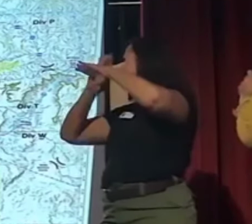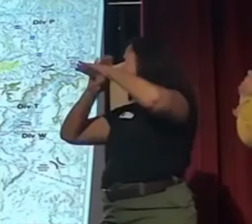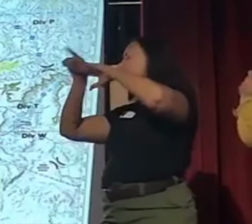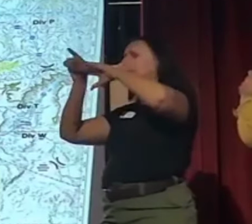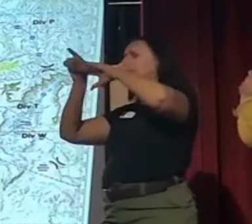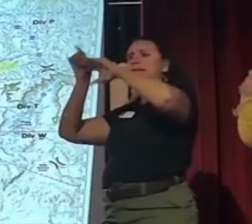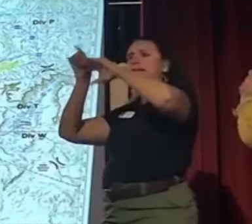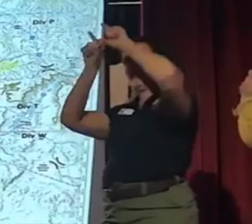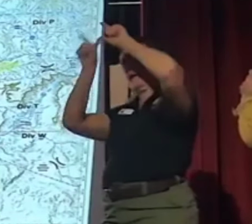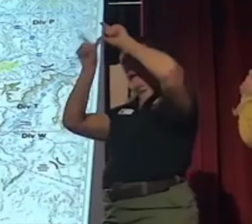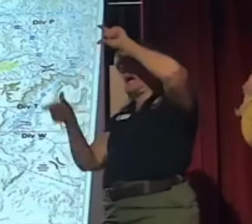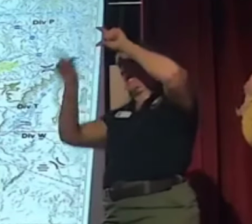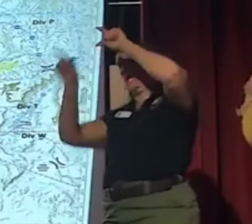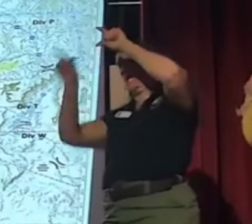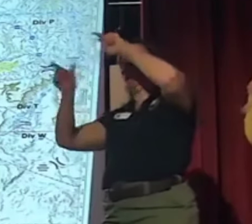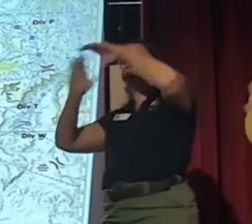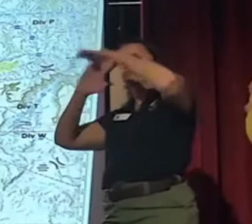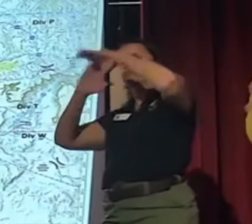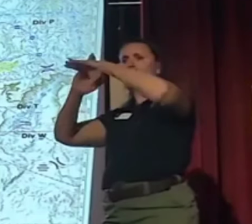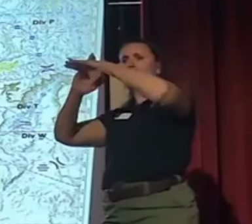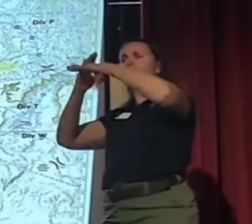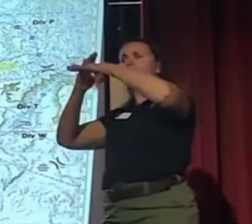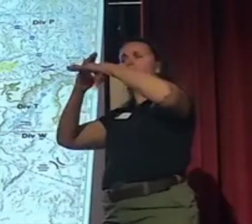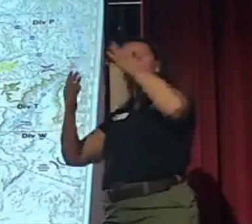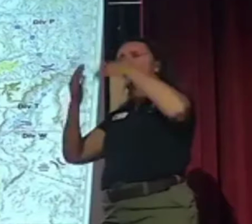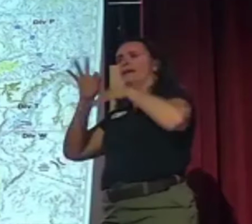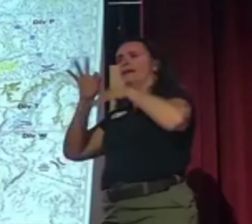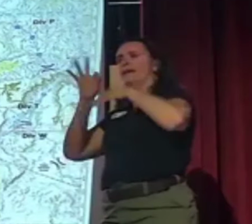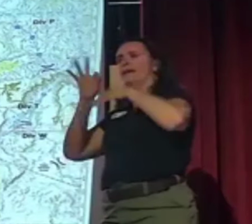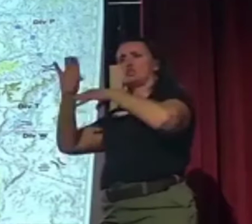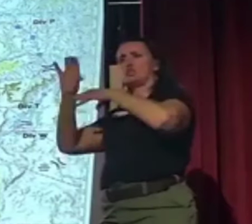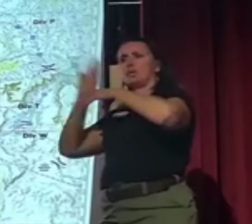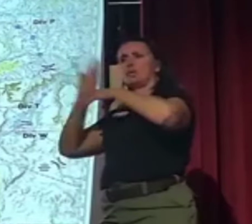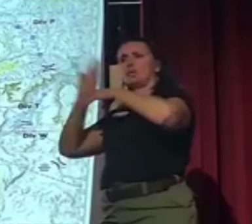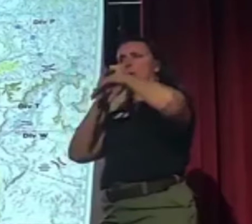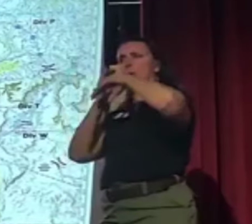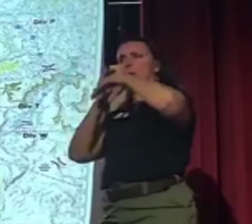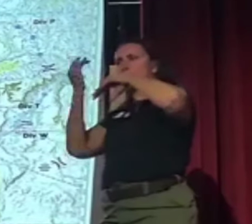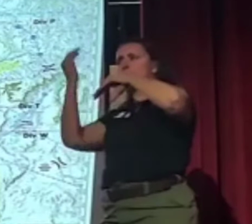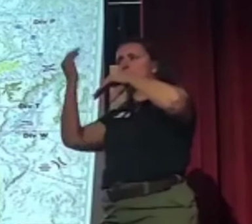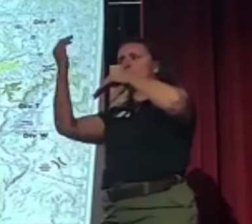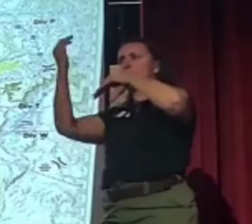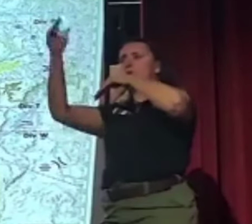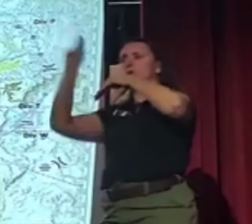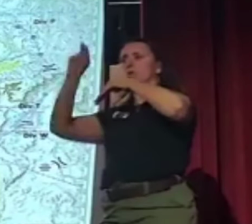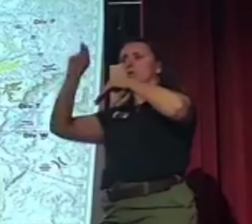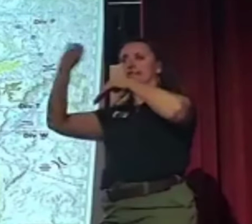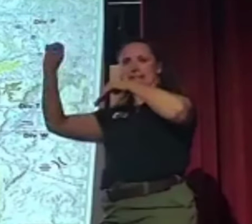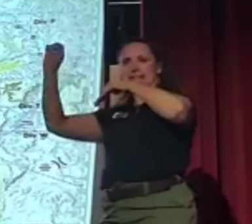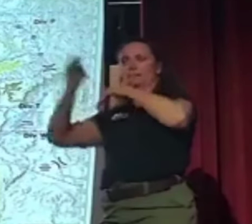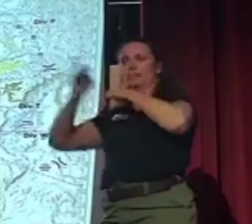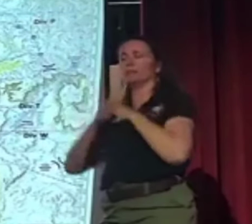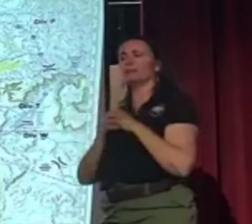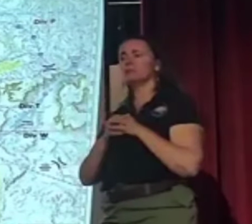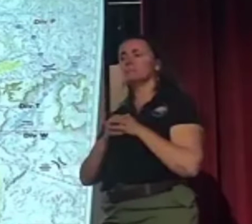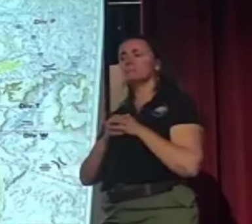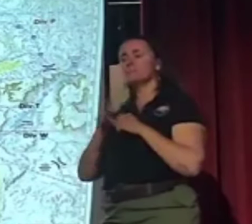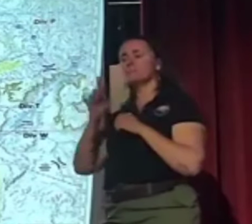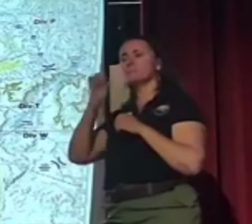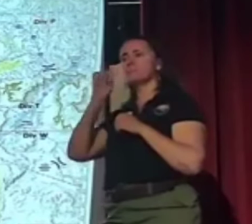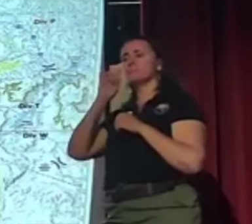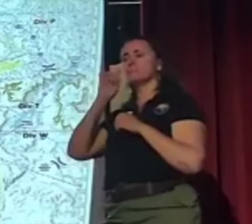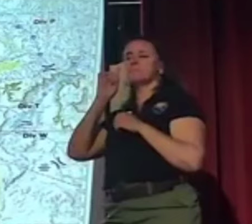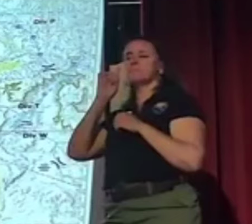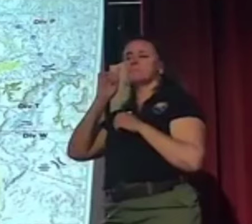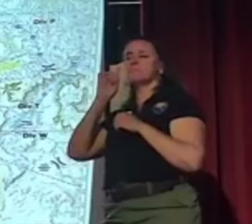in anticipation of fire in Fossil Creek moving off to the north and east. We do expect fire to move up Fossil Creek, so we